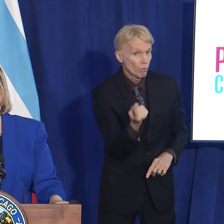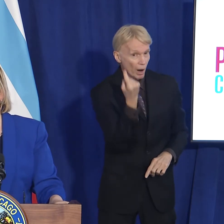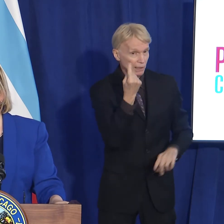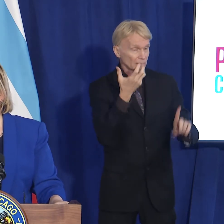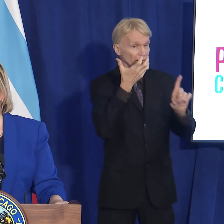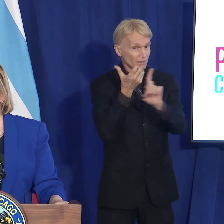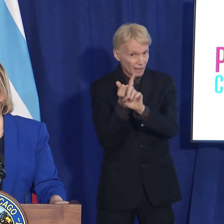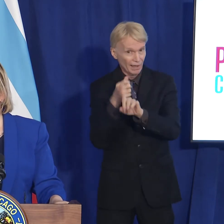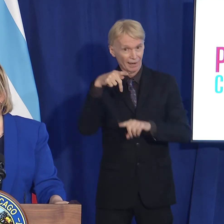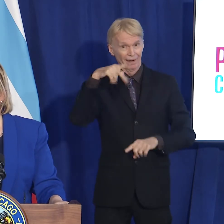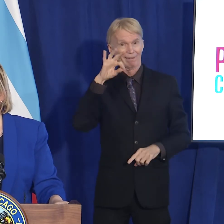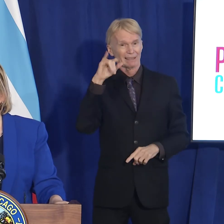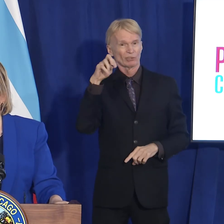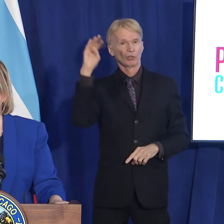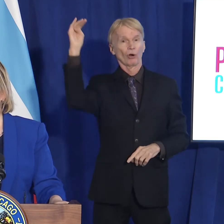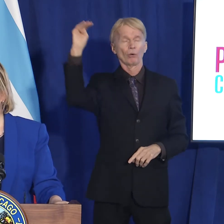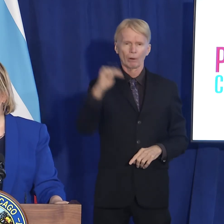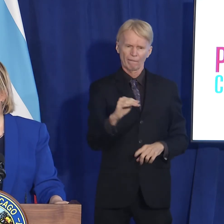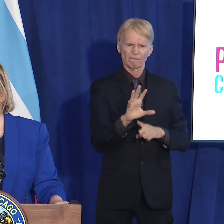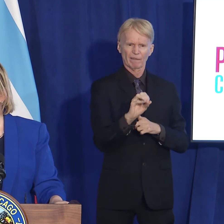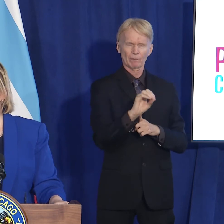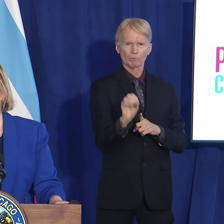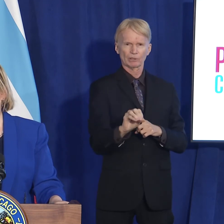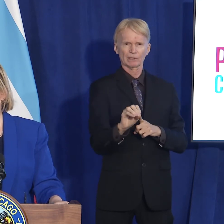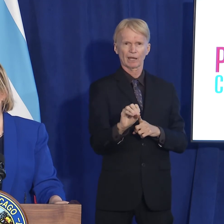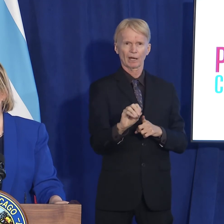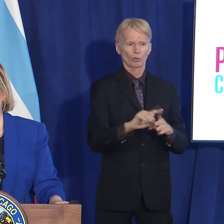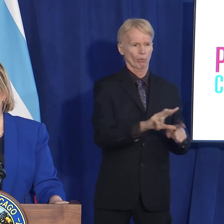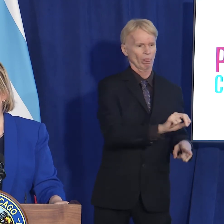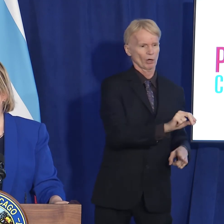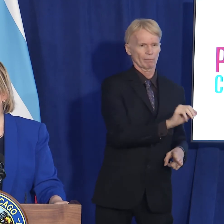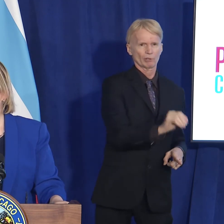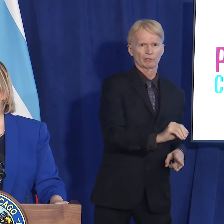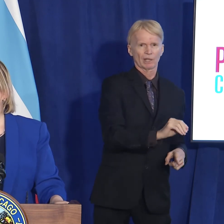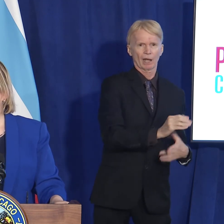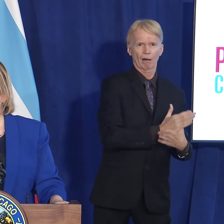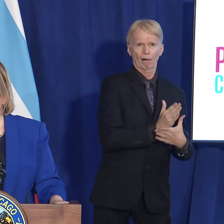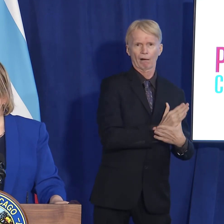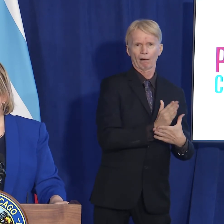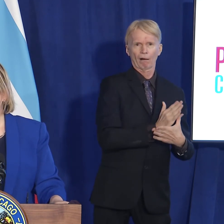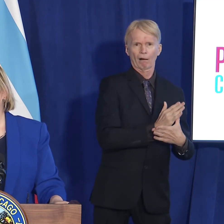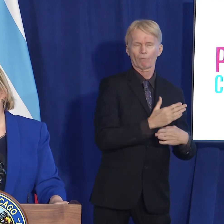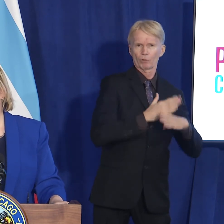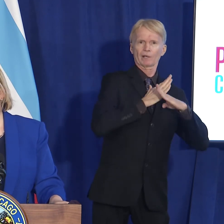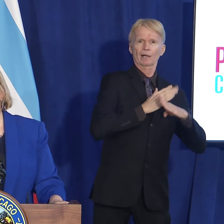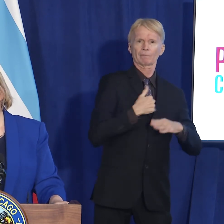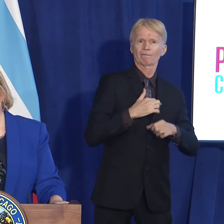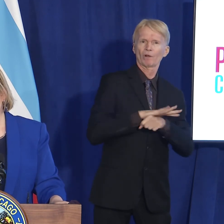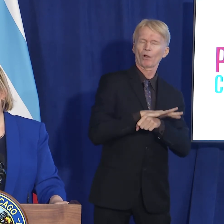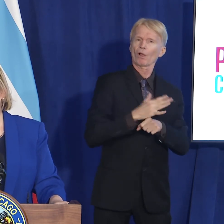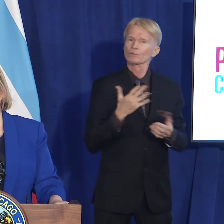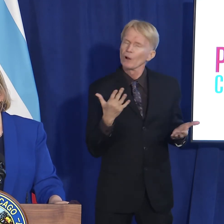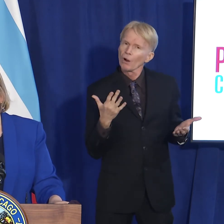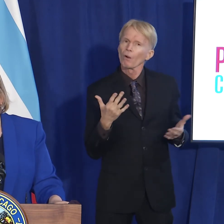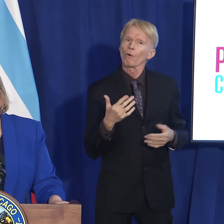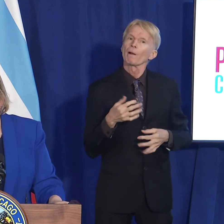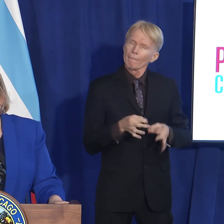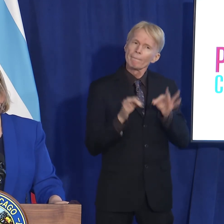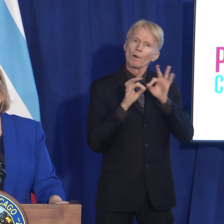it dropped from about a 50-something% protection to only a 30-something% protection. So it's important that people get